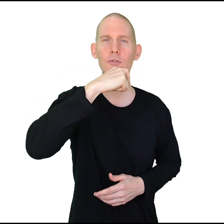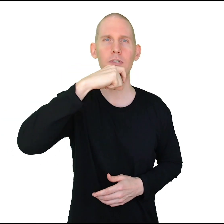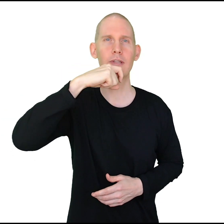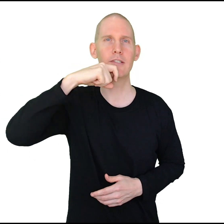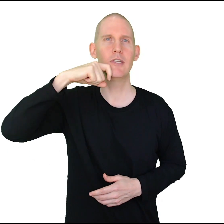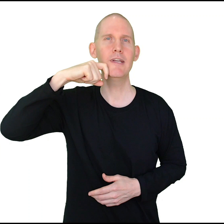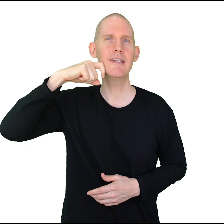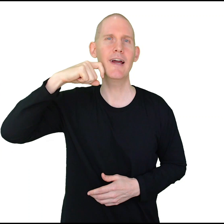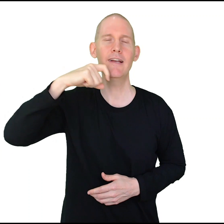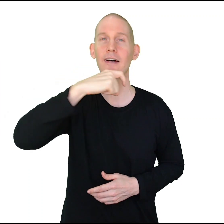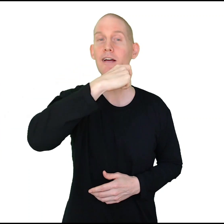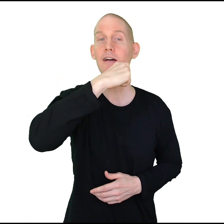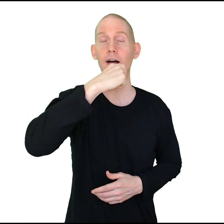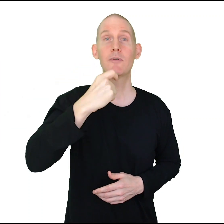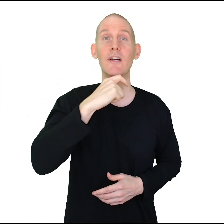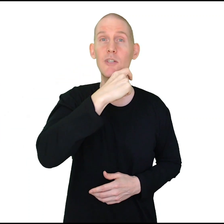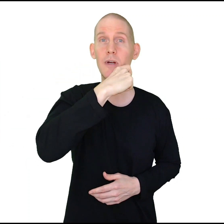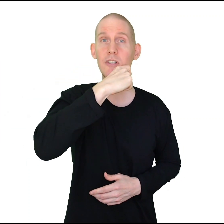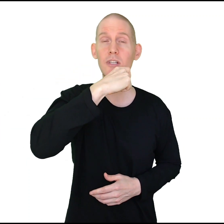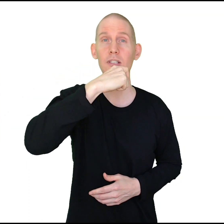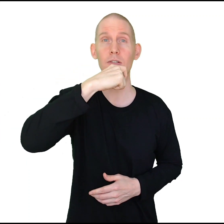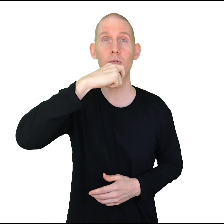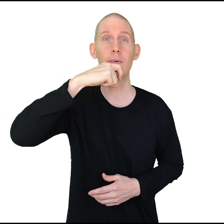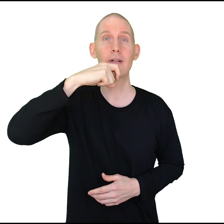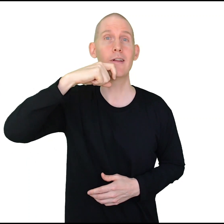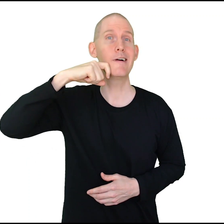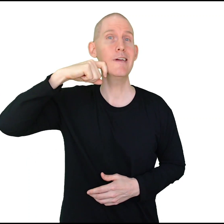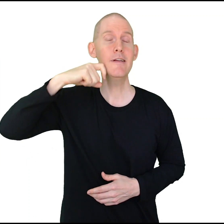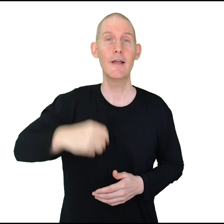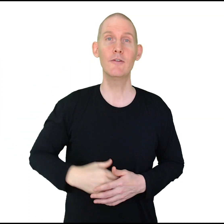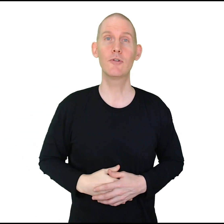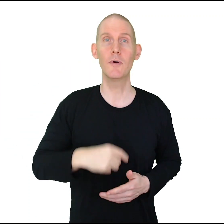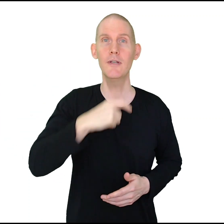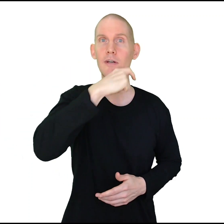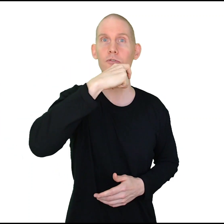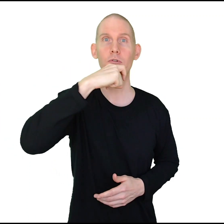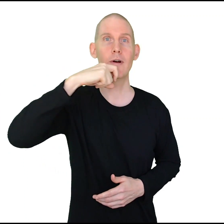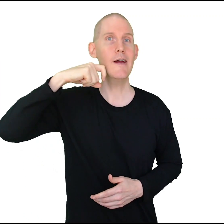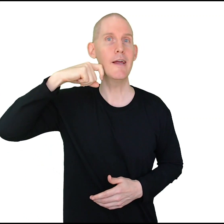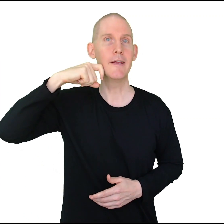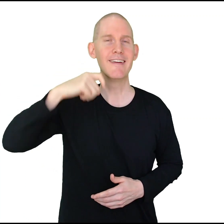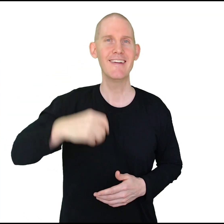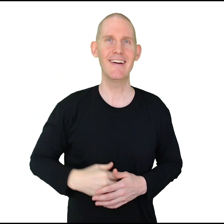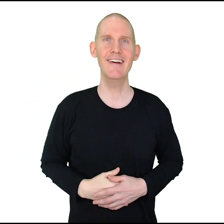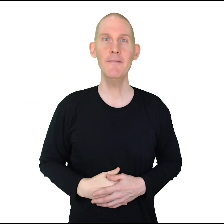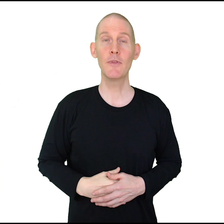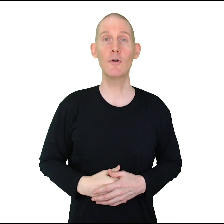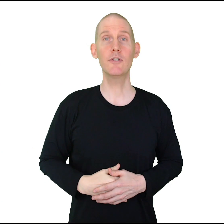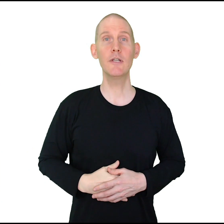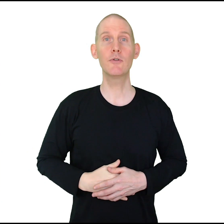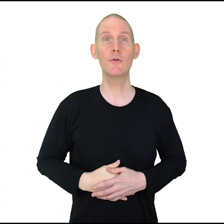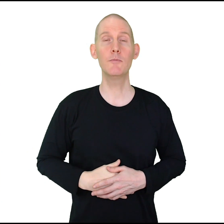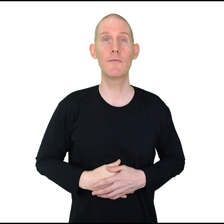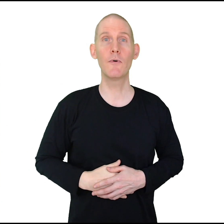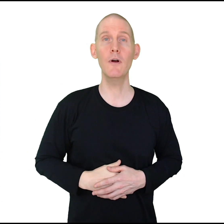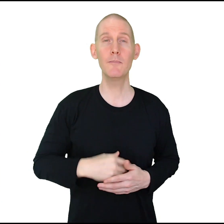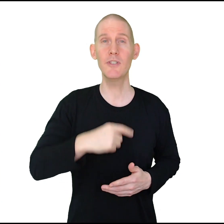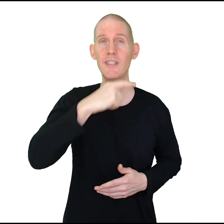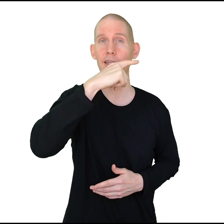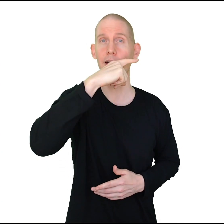the chin, I'm touching my chin, just rubbing along it and showing dry. The version I showed you before, I'm just getting close.